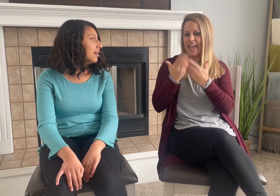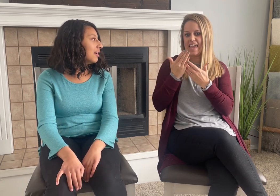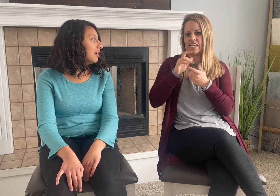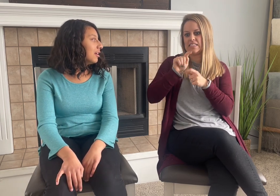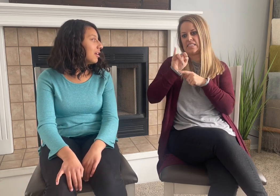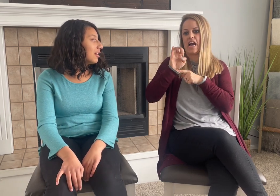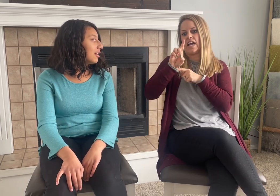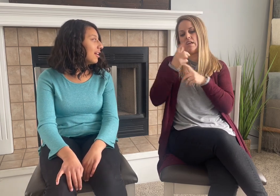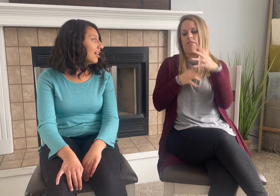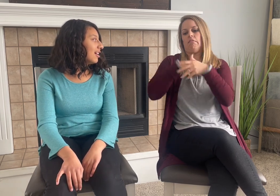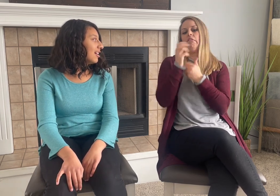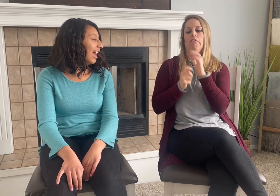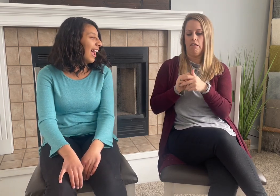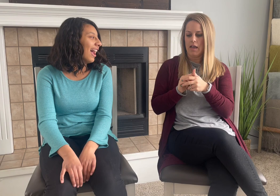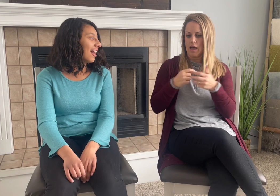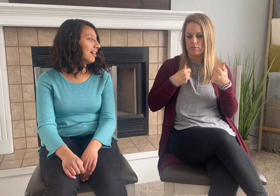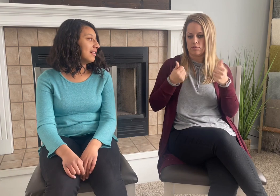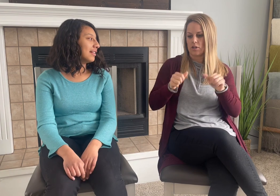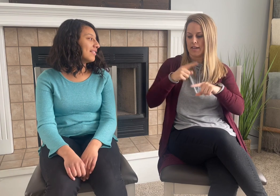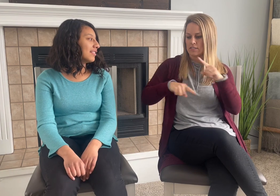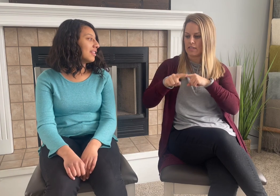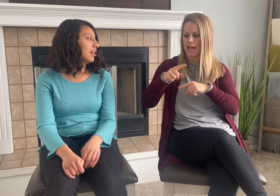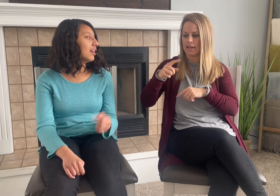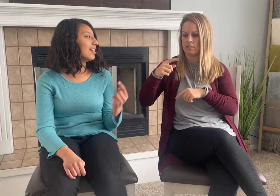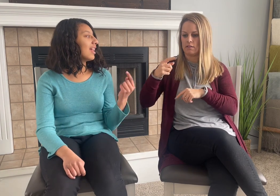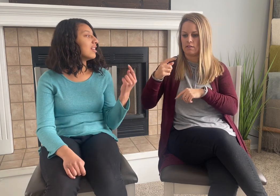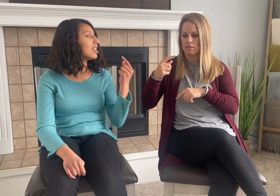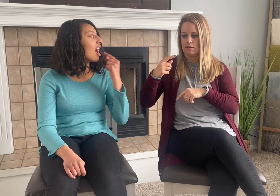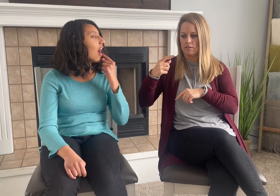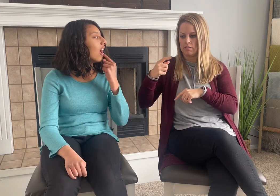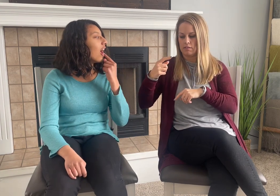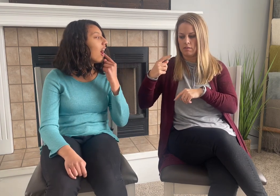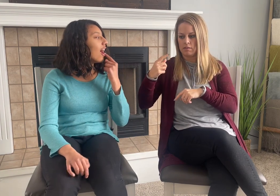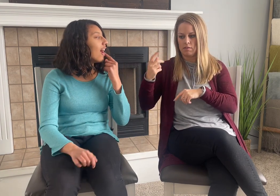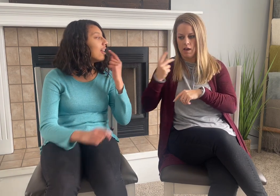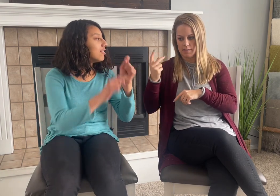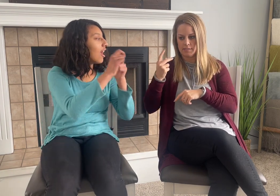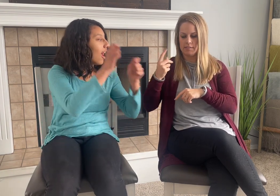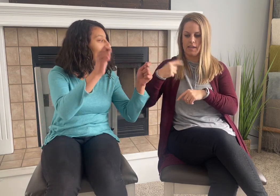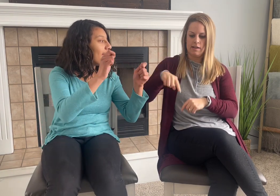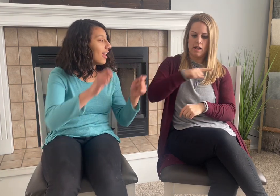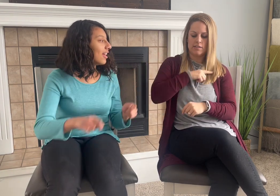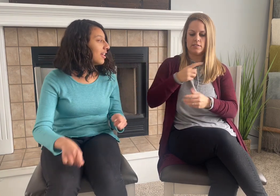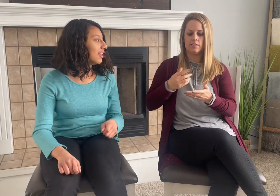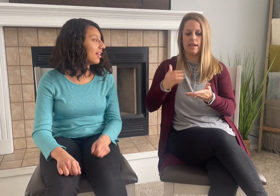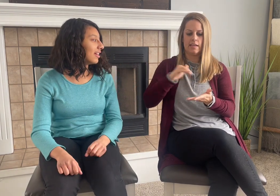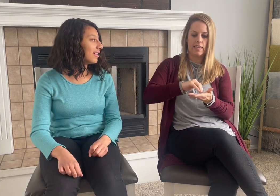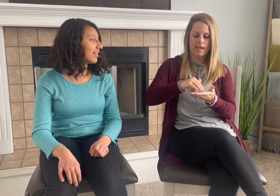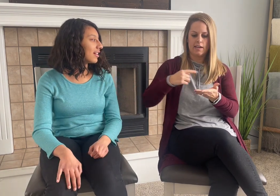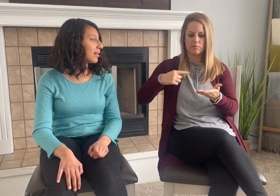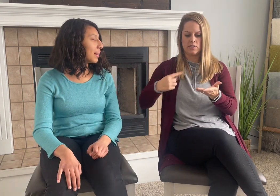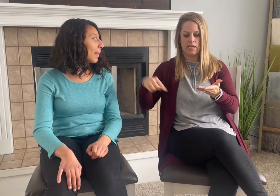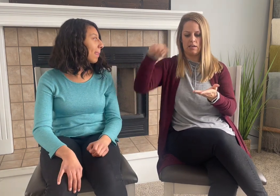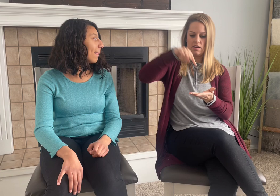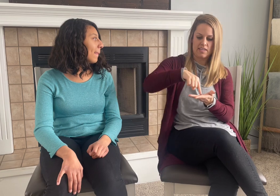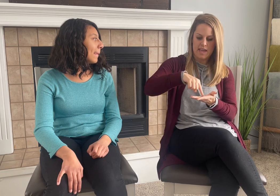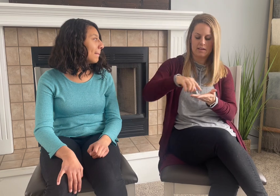hand tied. I was trying to sign us and us and again. And it was like, again,